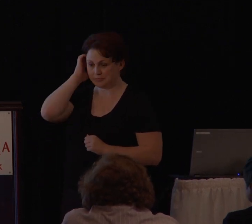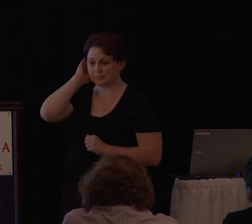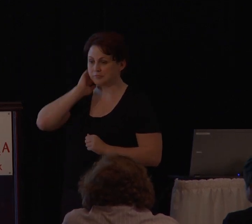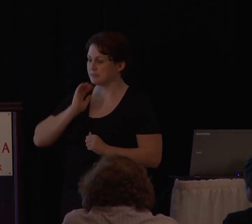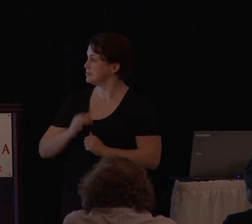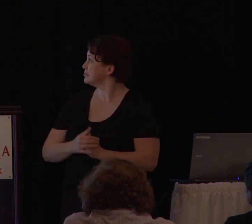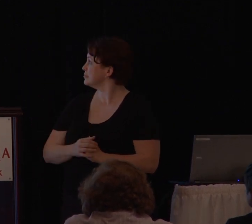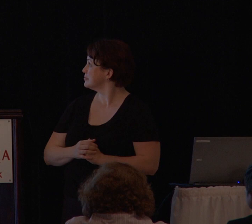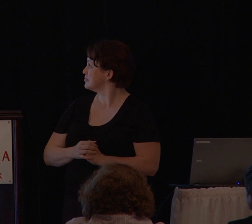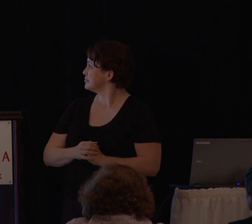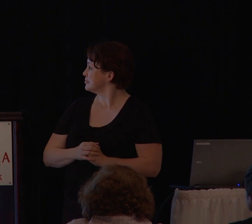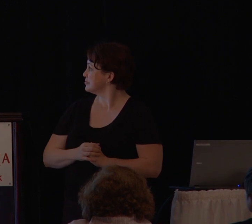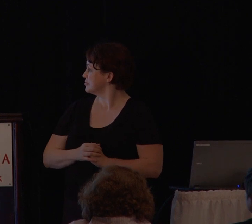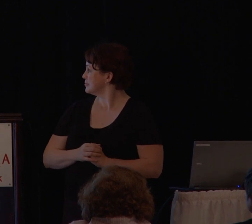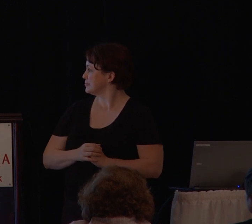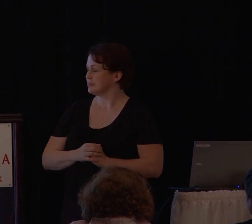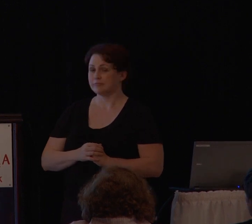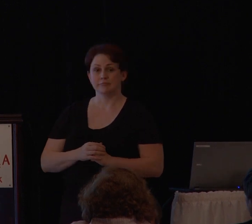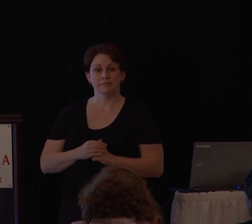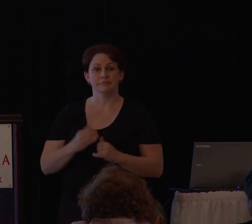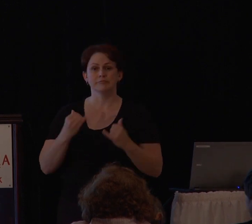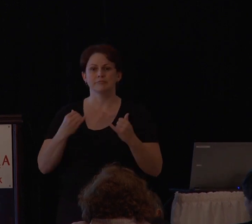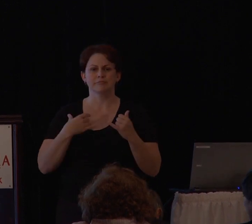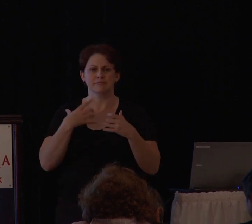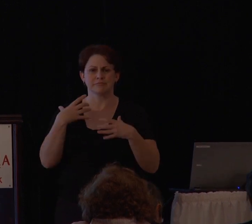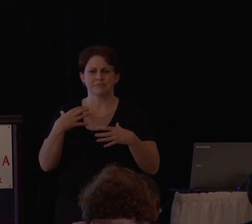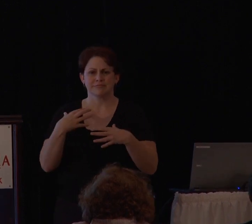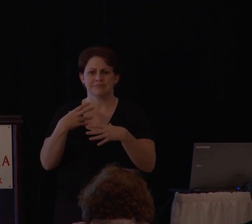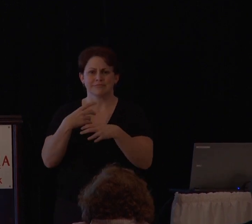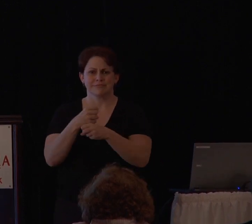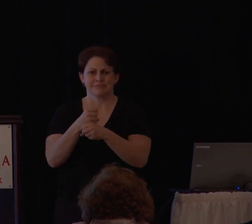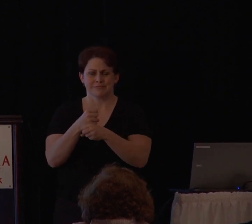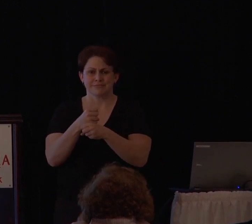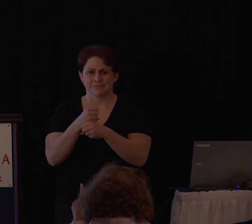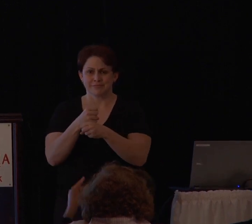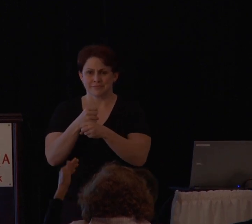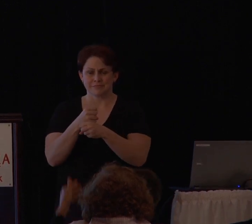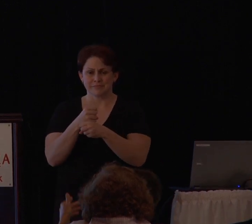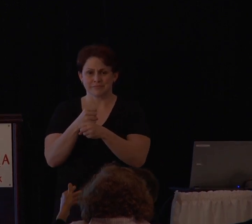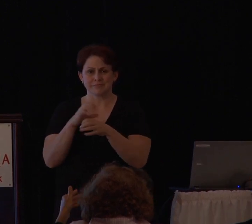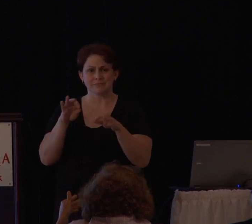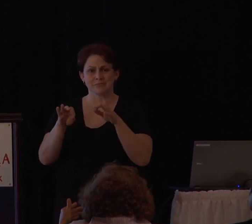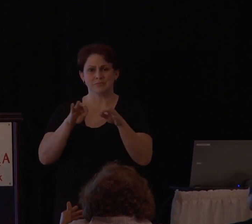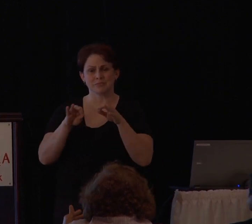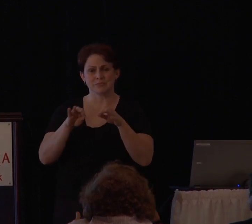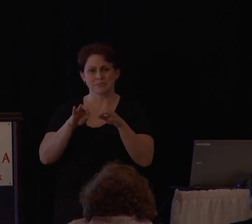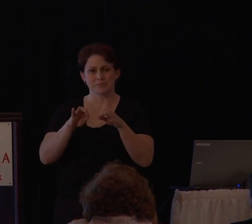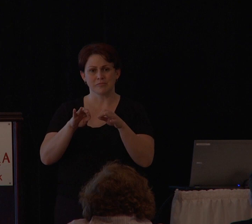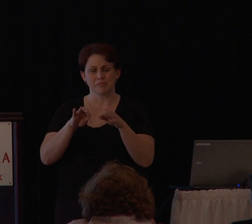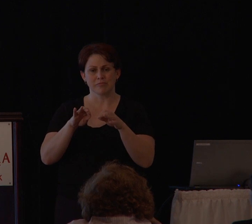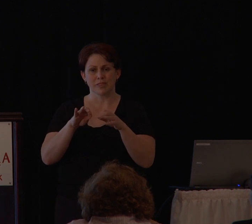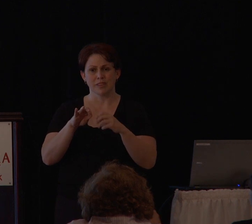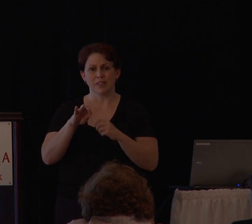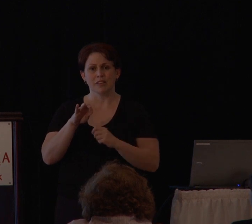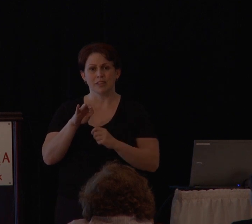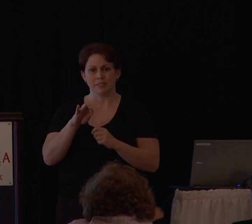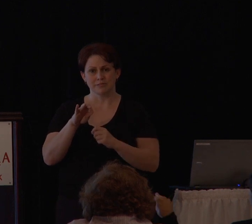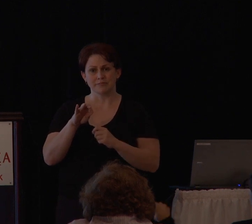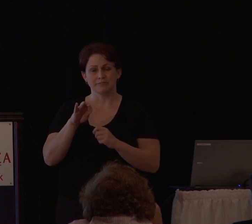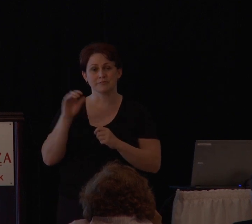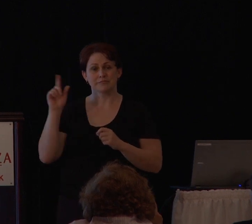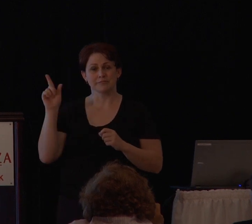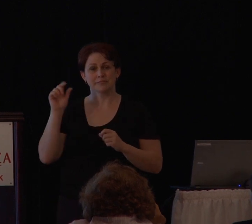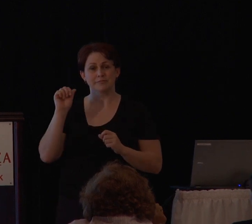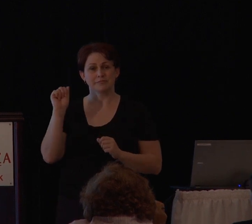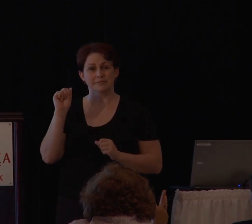This is just a very brief and basic overview of what autism spectrum disorder is. I'm sure many of